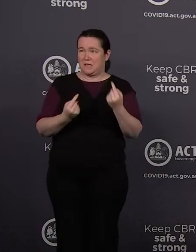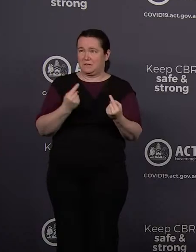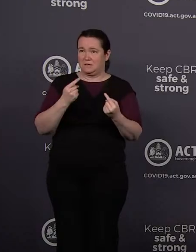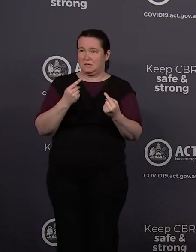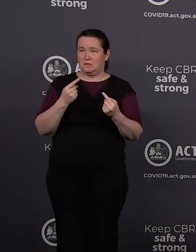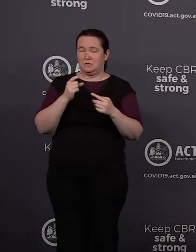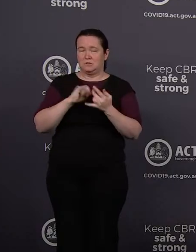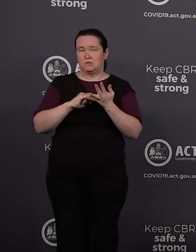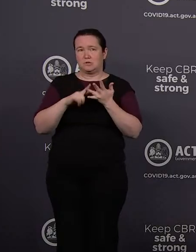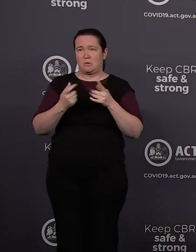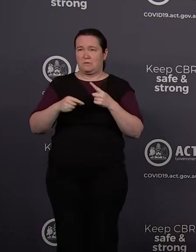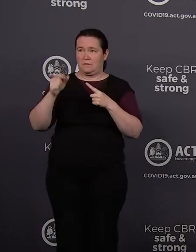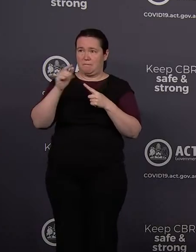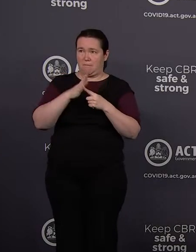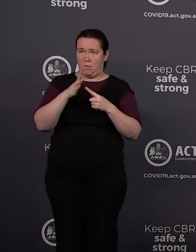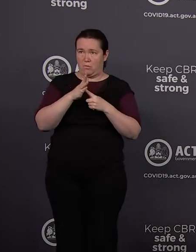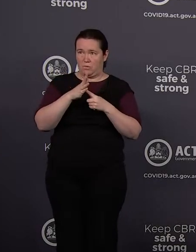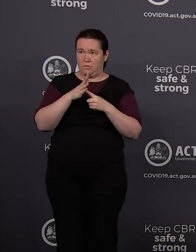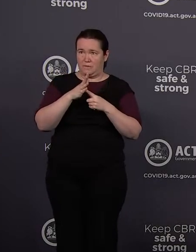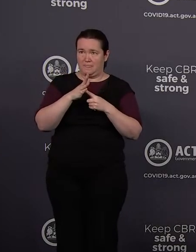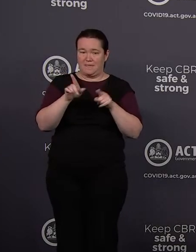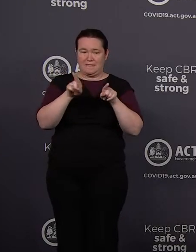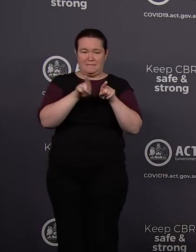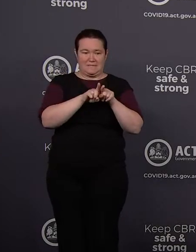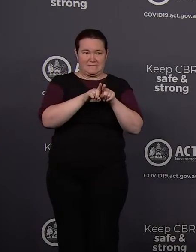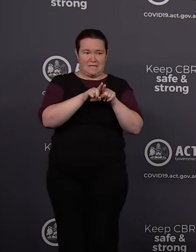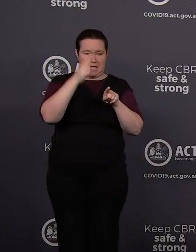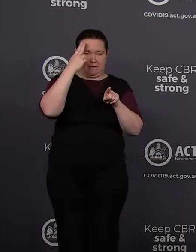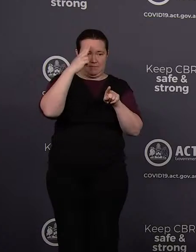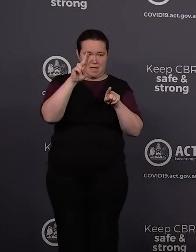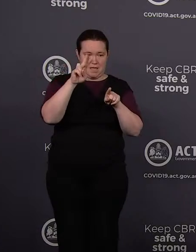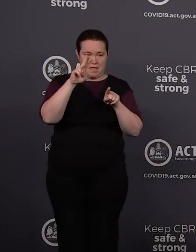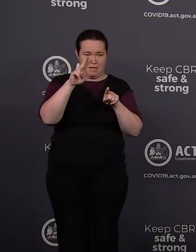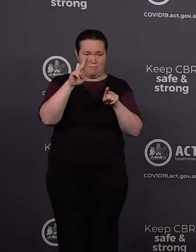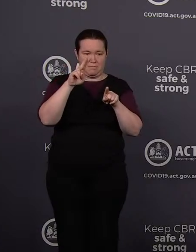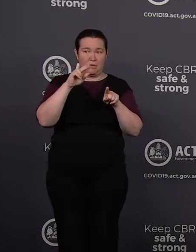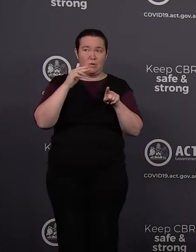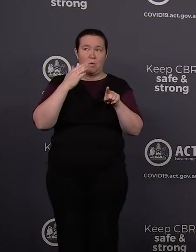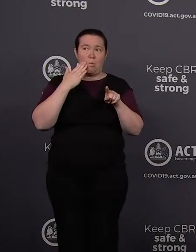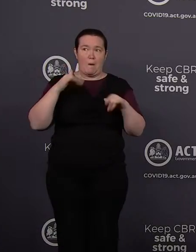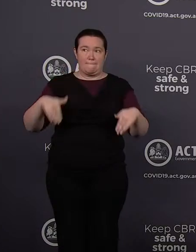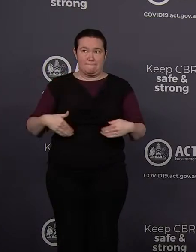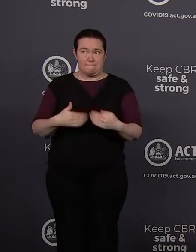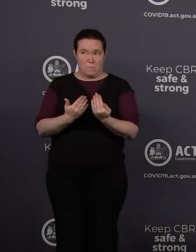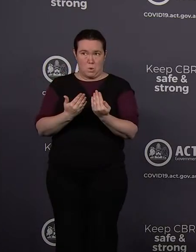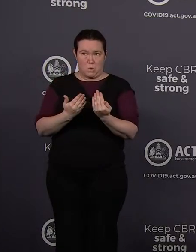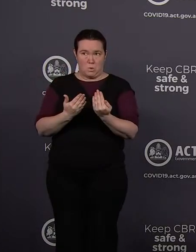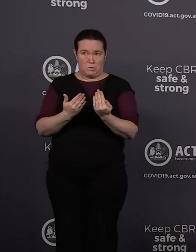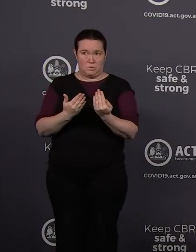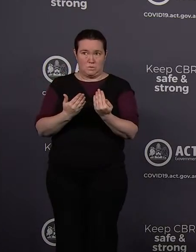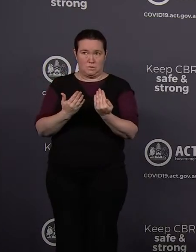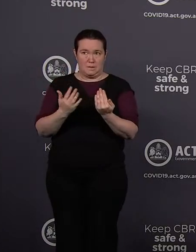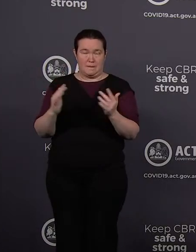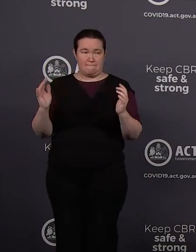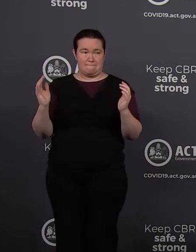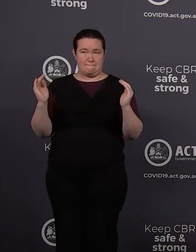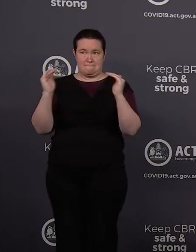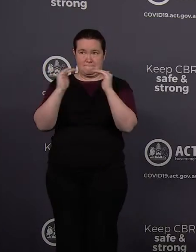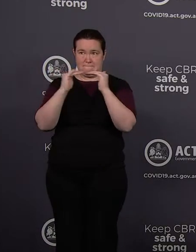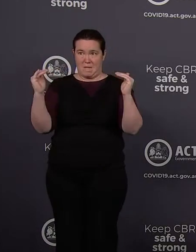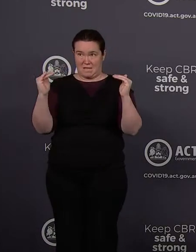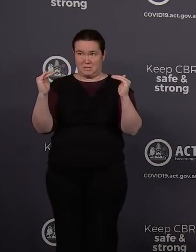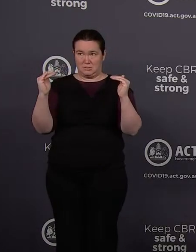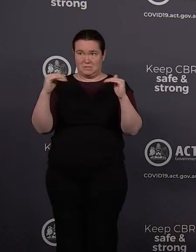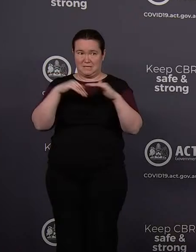is that the same name and date of birth is provided both in terms of the